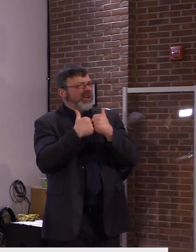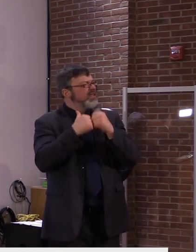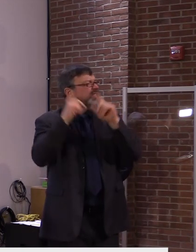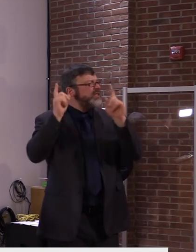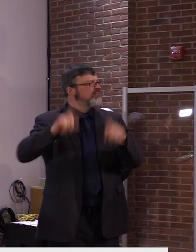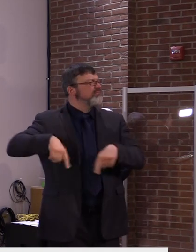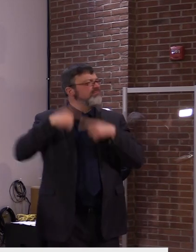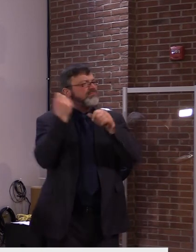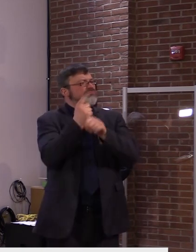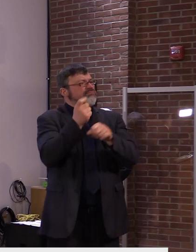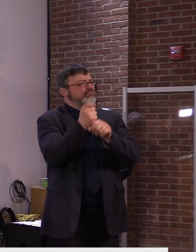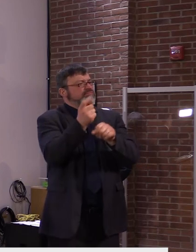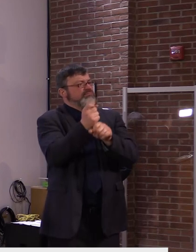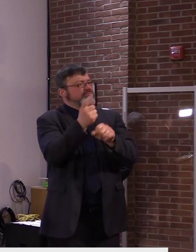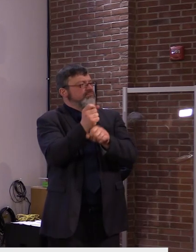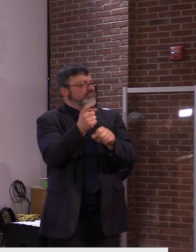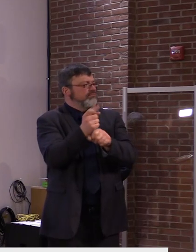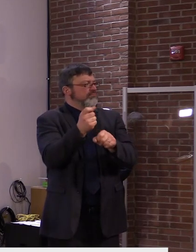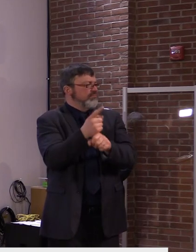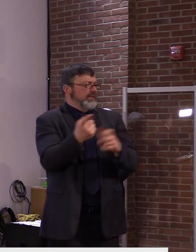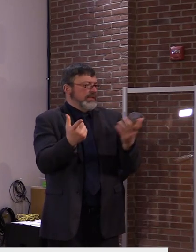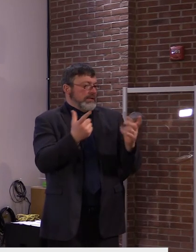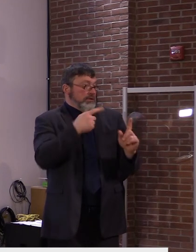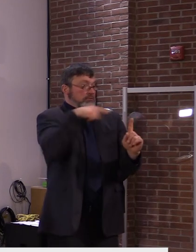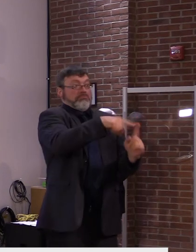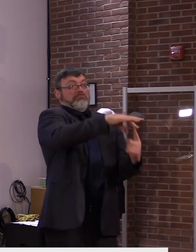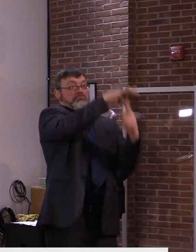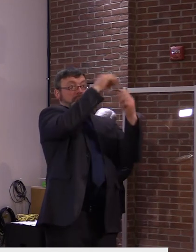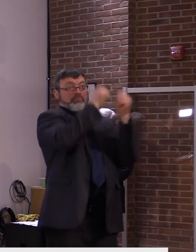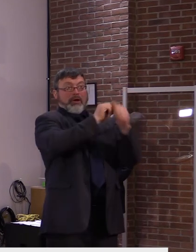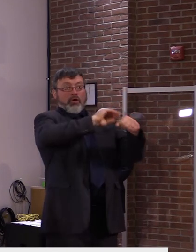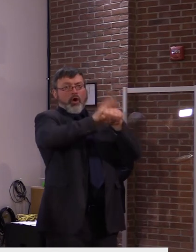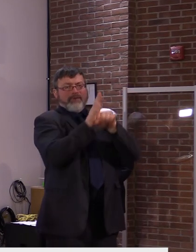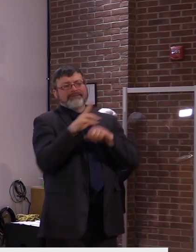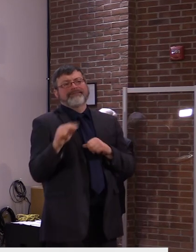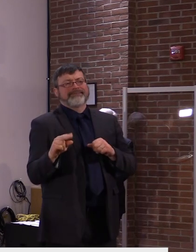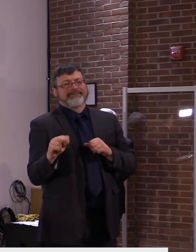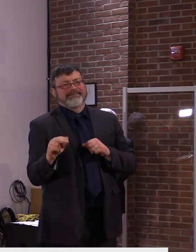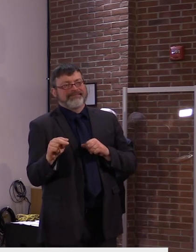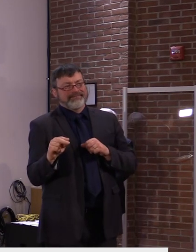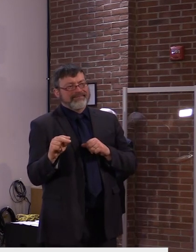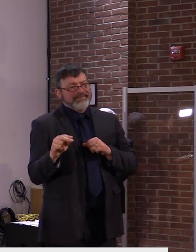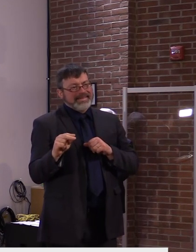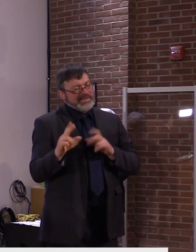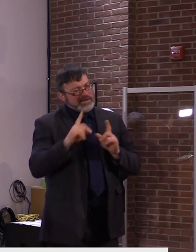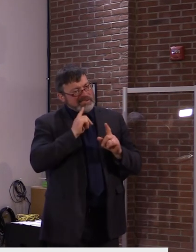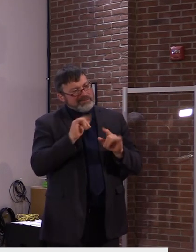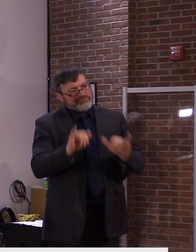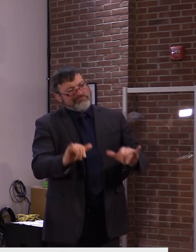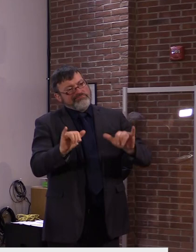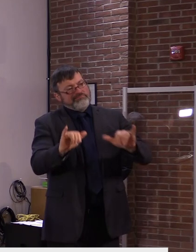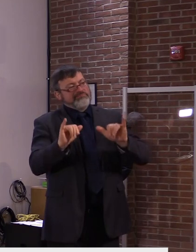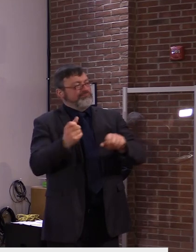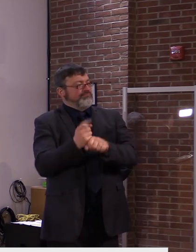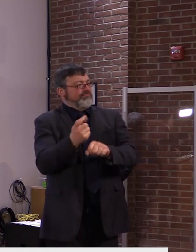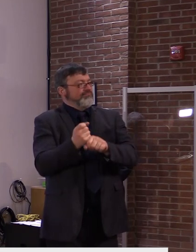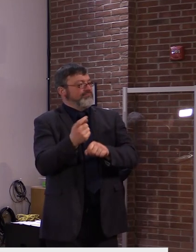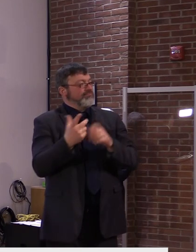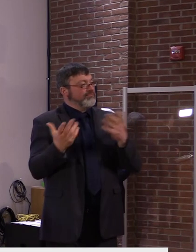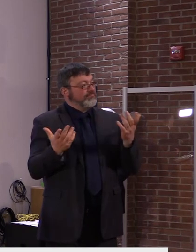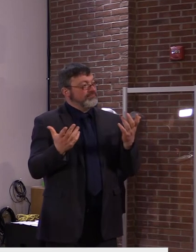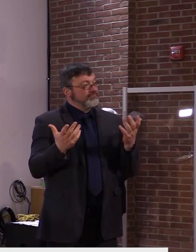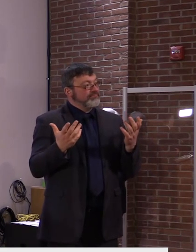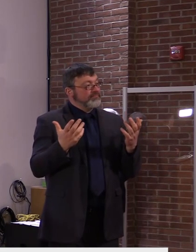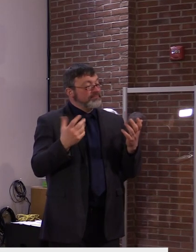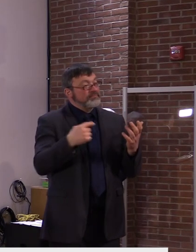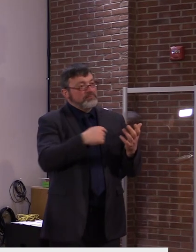in labor issues inside of education, just like they do in any other sector of our state. So we do need to be attentive to I'll call it